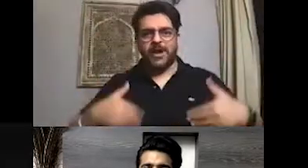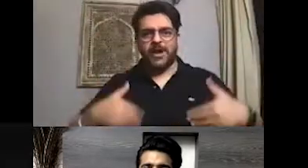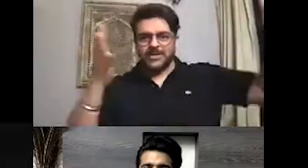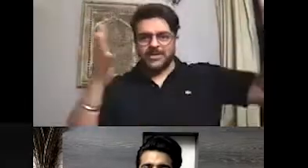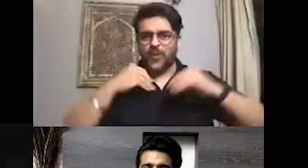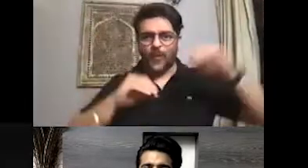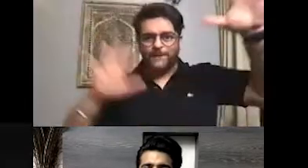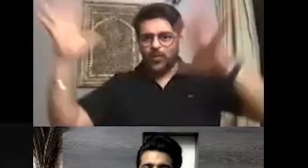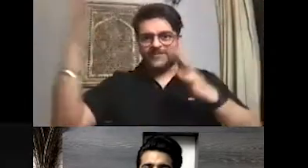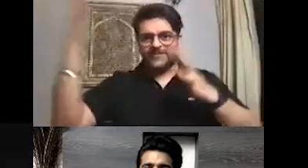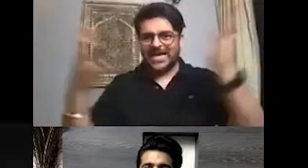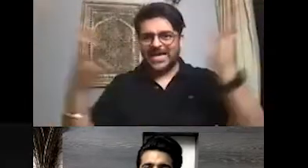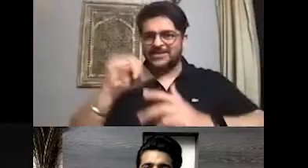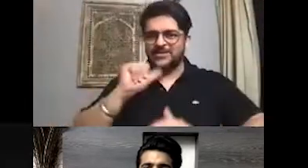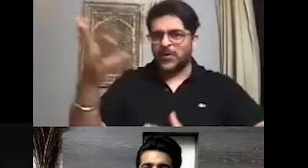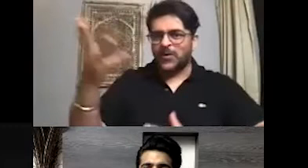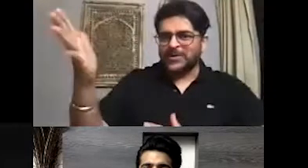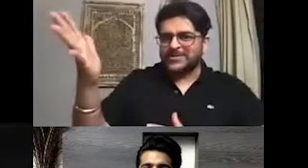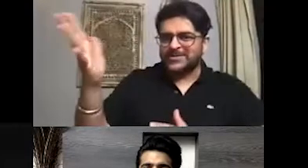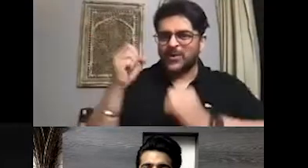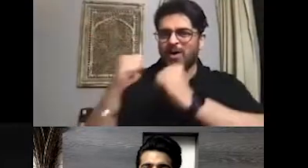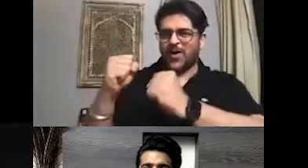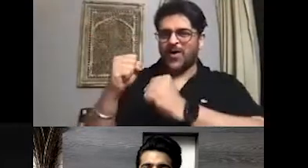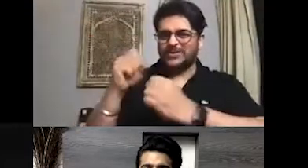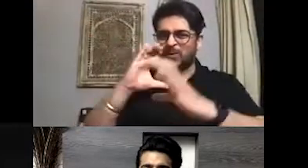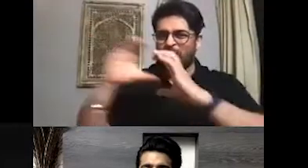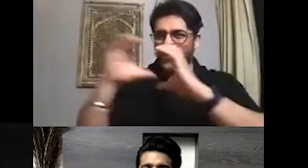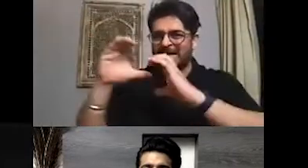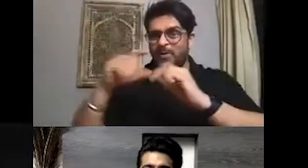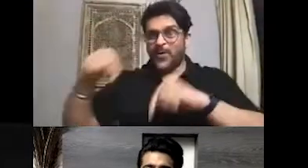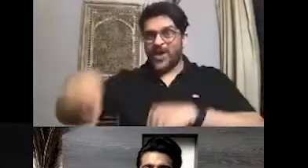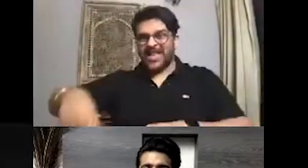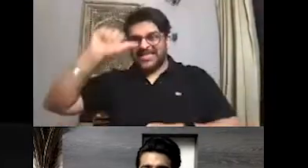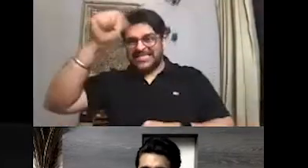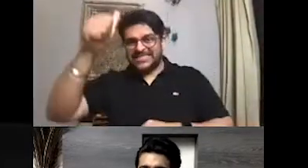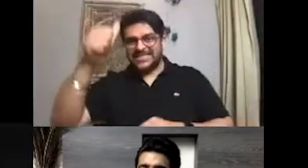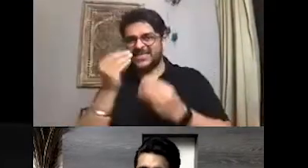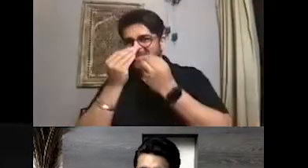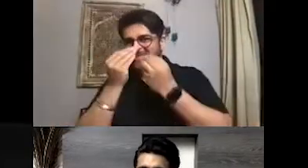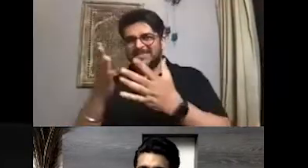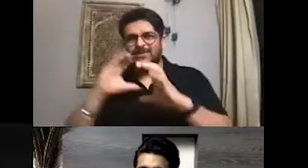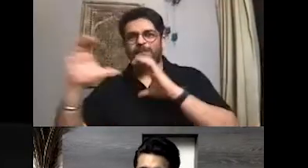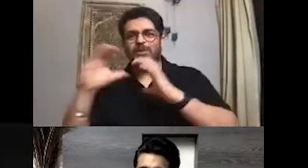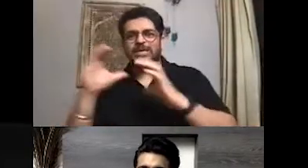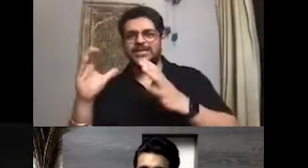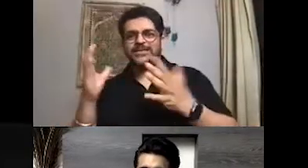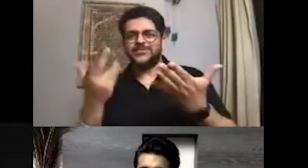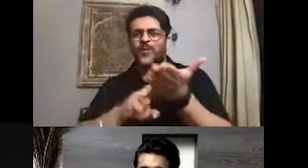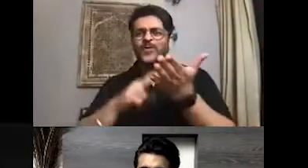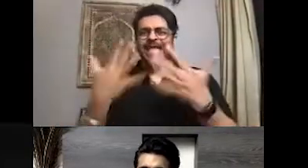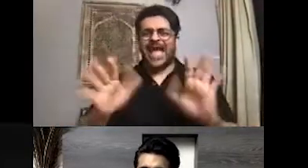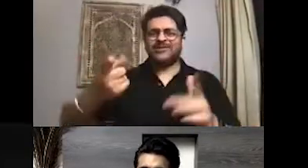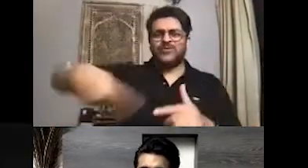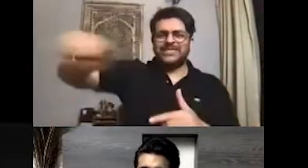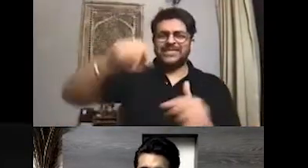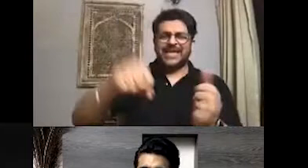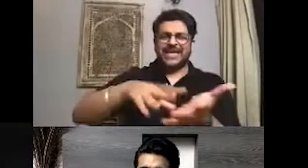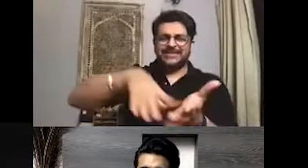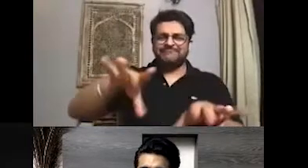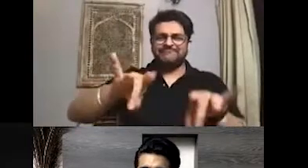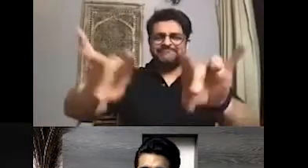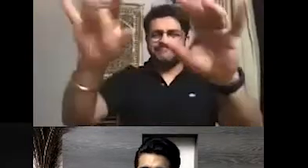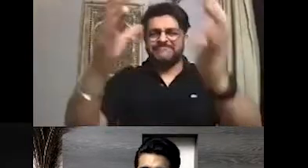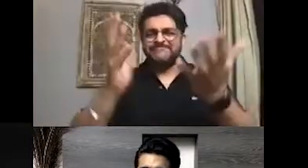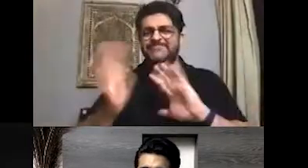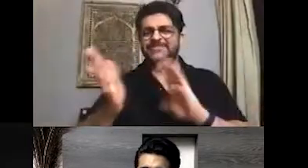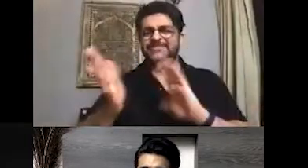if people would not know the language, you have to do the gestures and you have to make the body movements. So in here